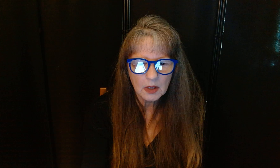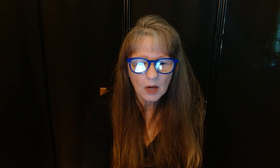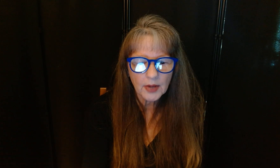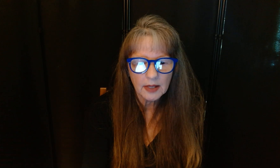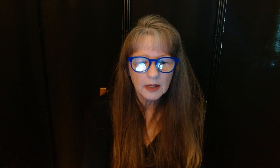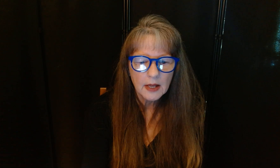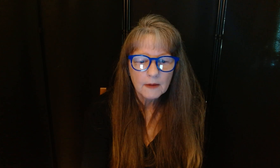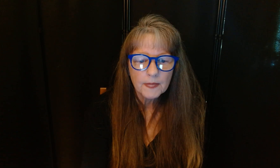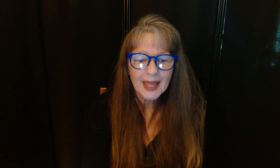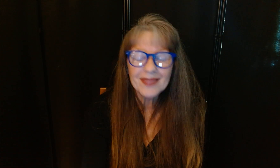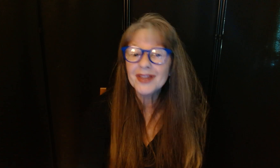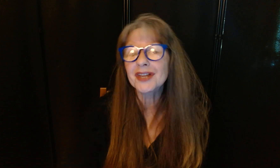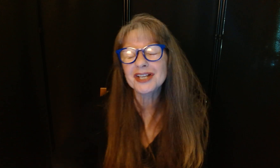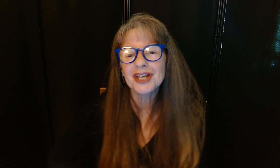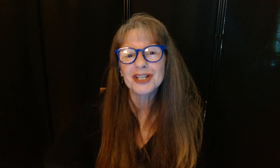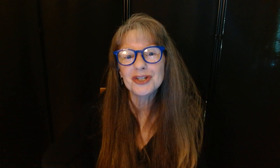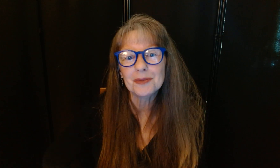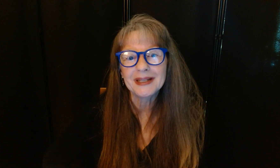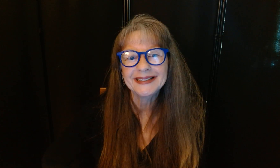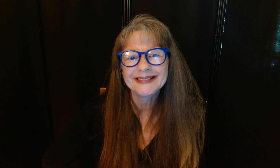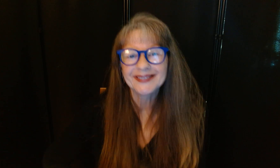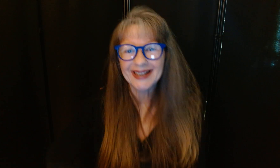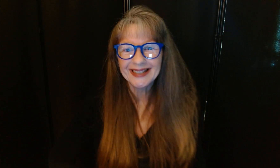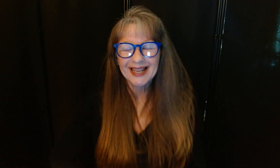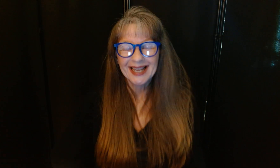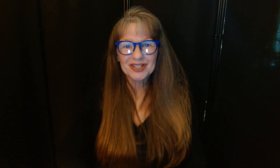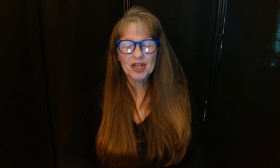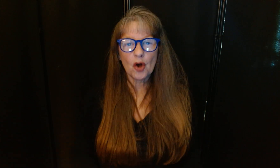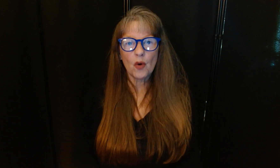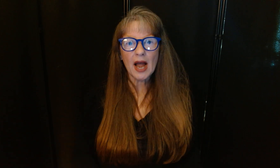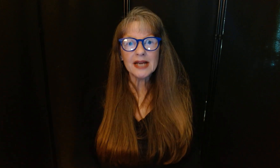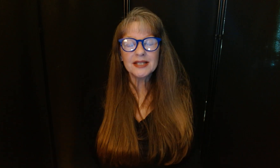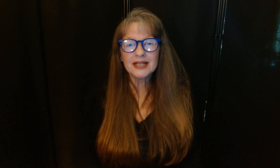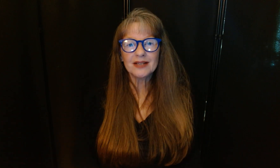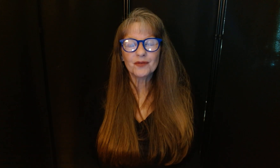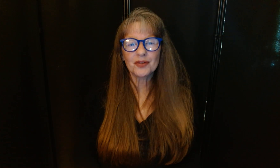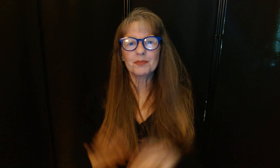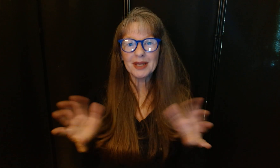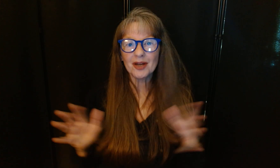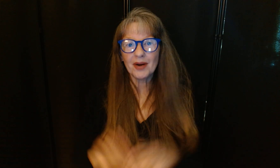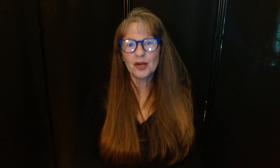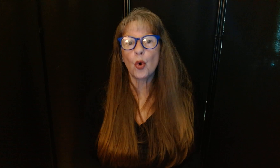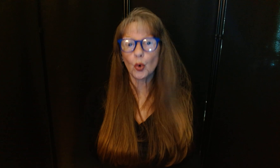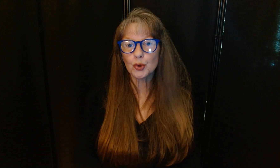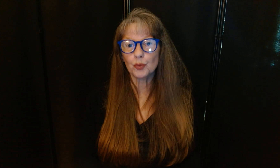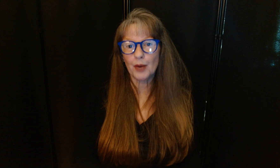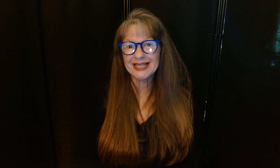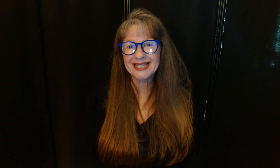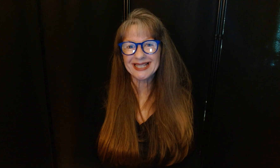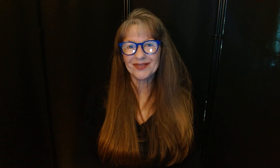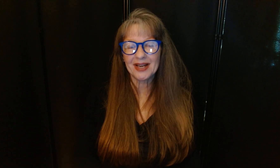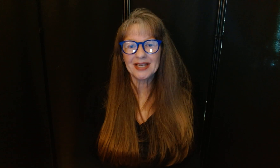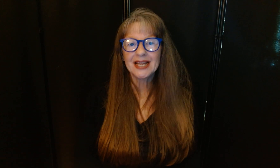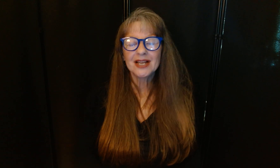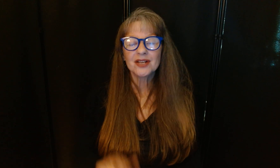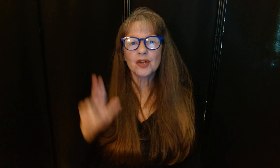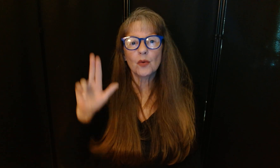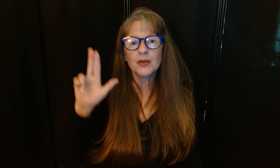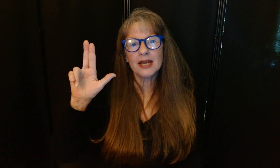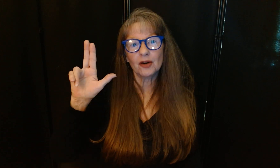Okay. And then the Kentucky Derby, right? So for the bingo, I did horse race, right? So we take our U